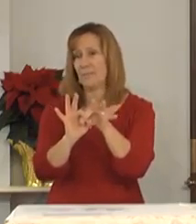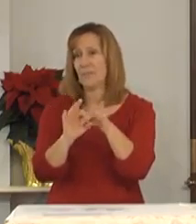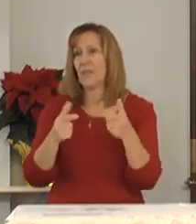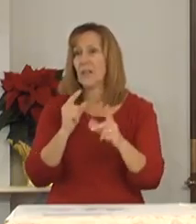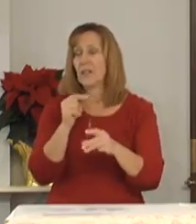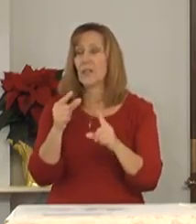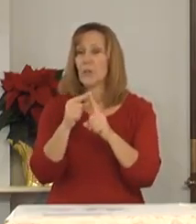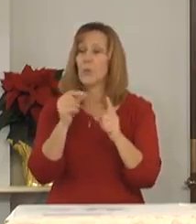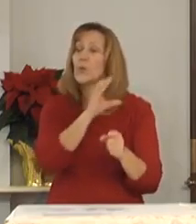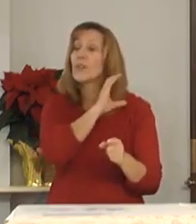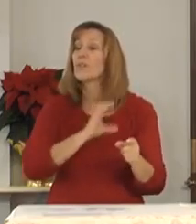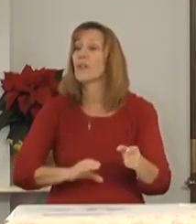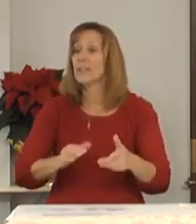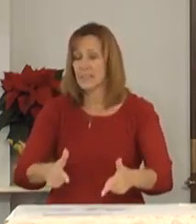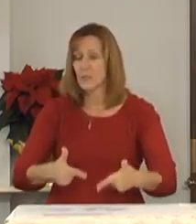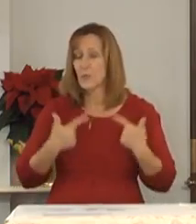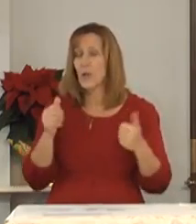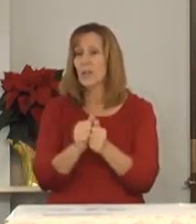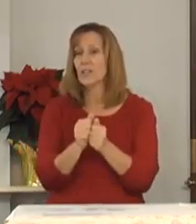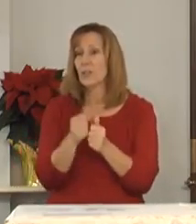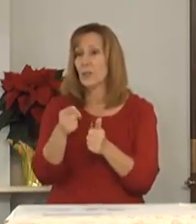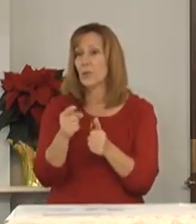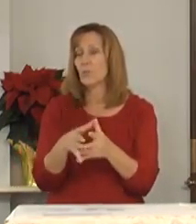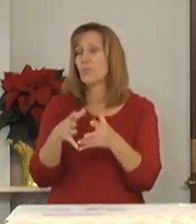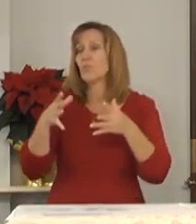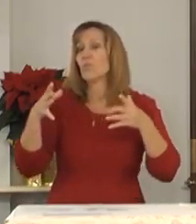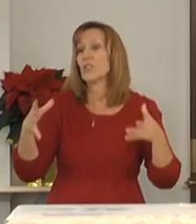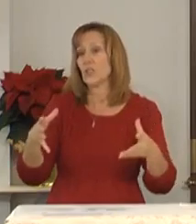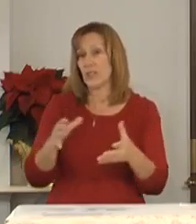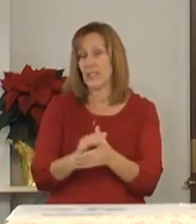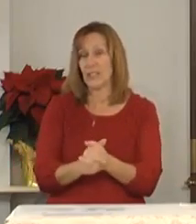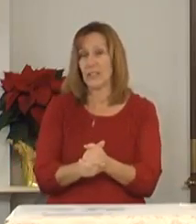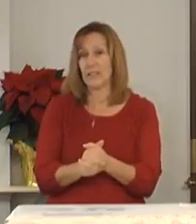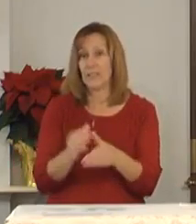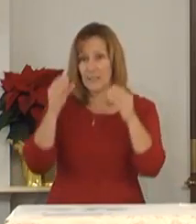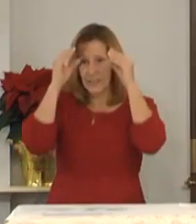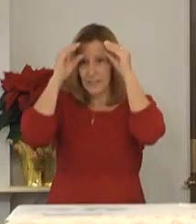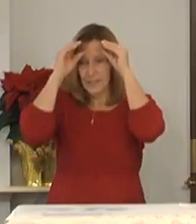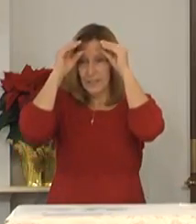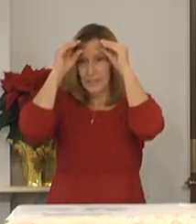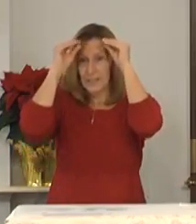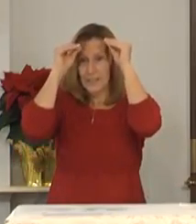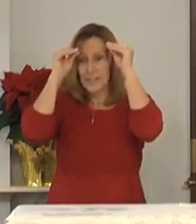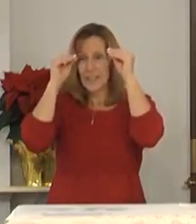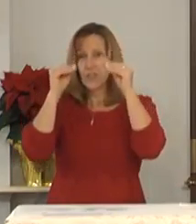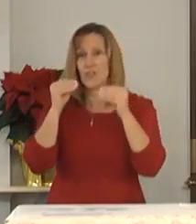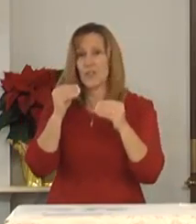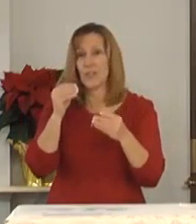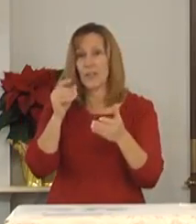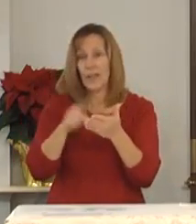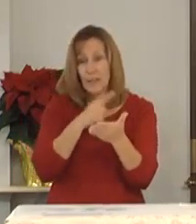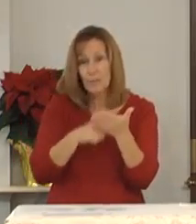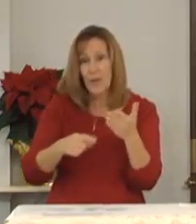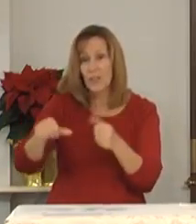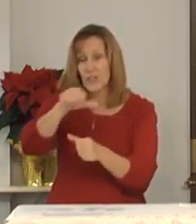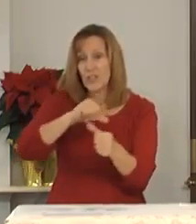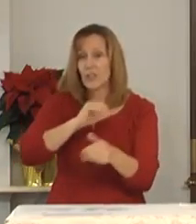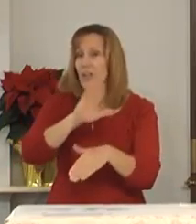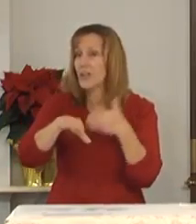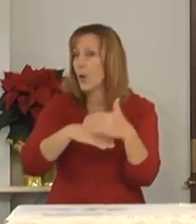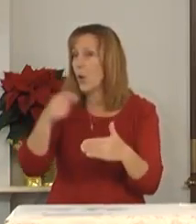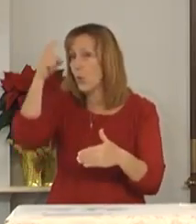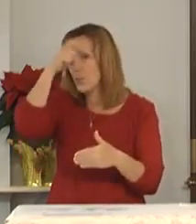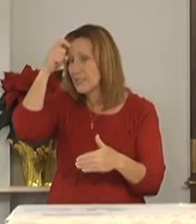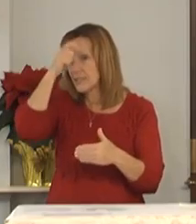Let the word of Christ dwell in you richly. Teach and admonish each other in all